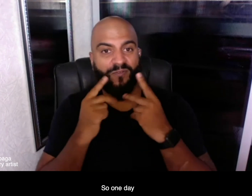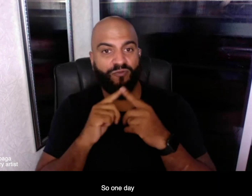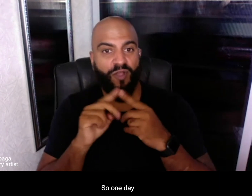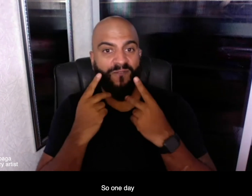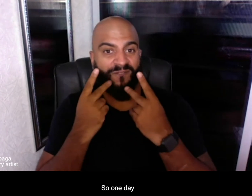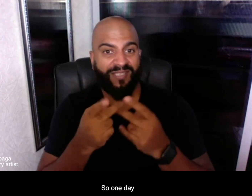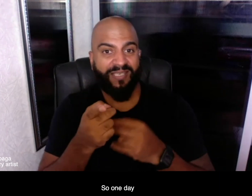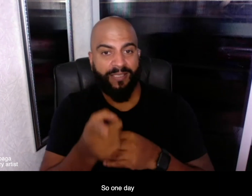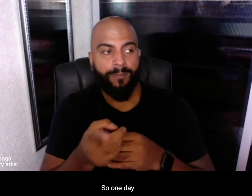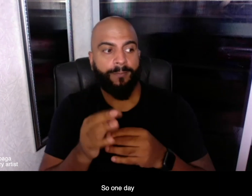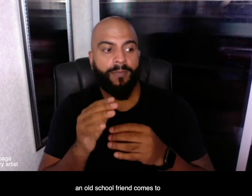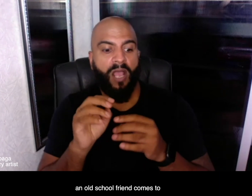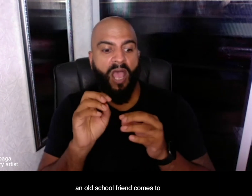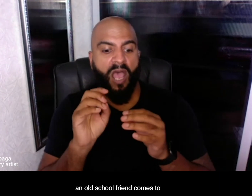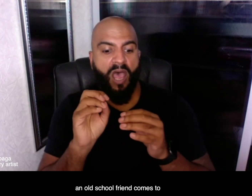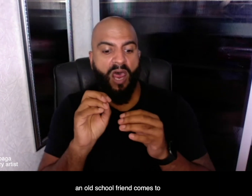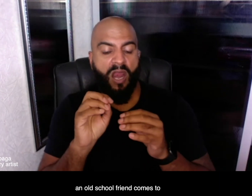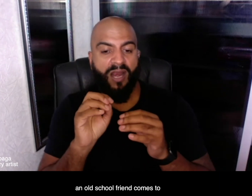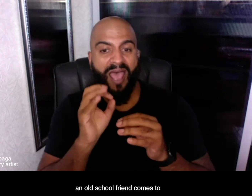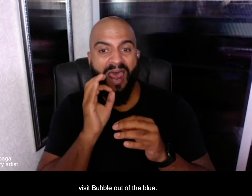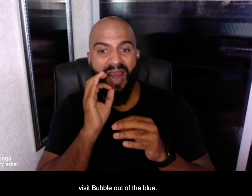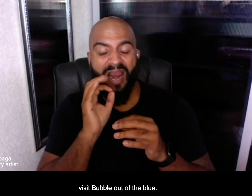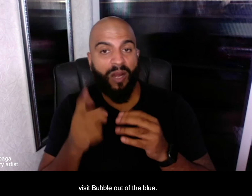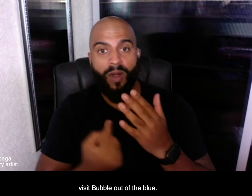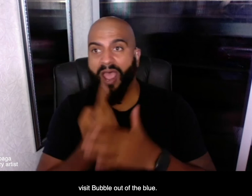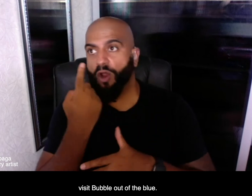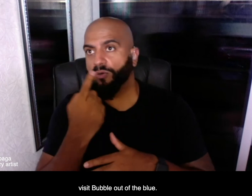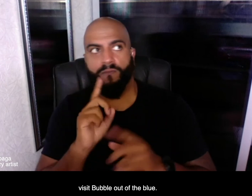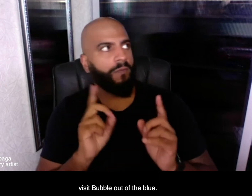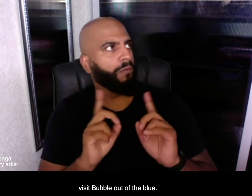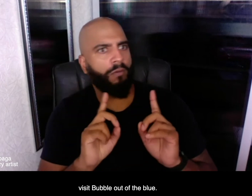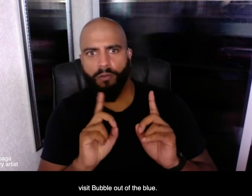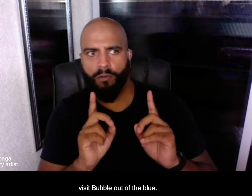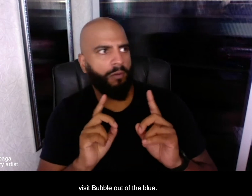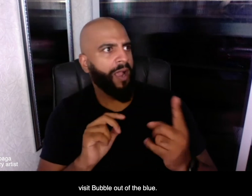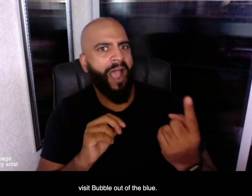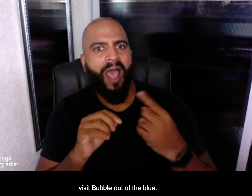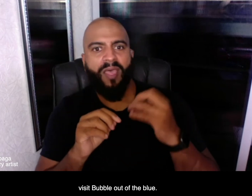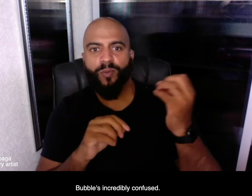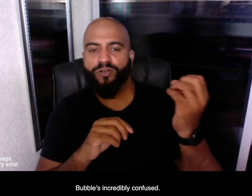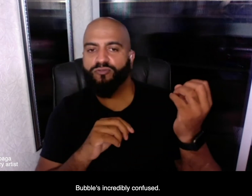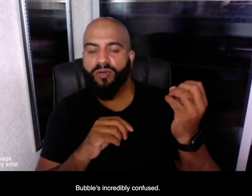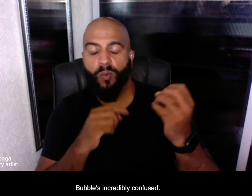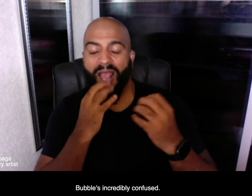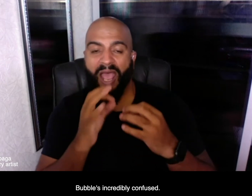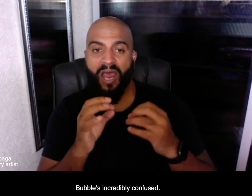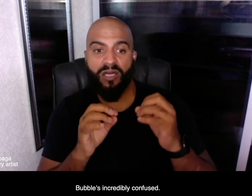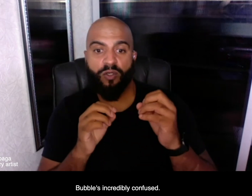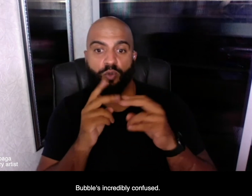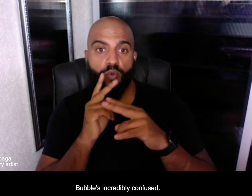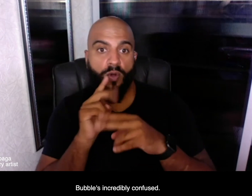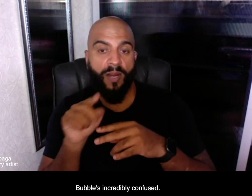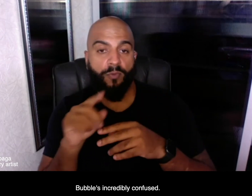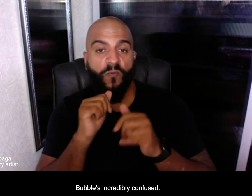So one day, an old school friend comes to visit Bubble out of the blue. Bubble's incredibly